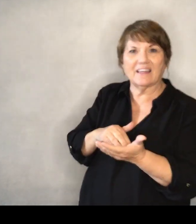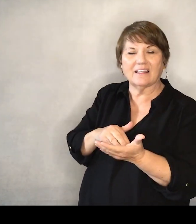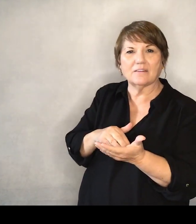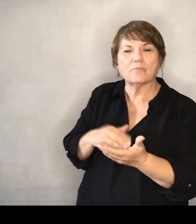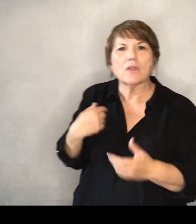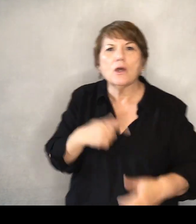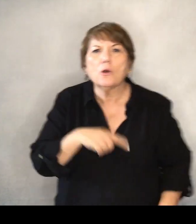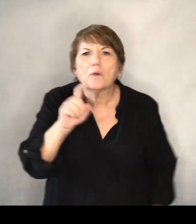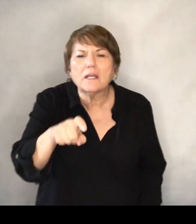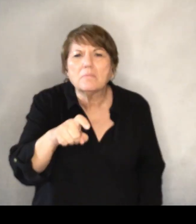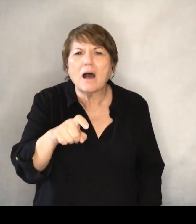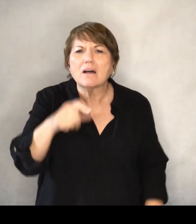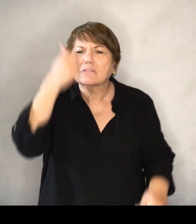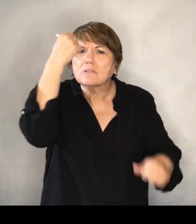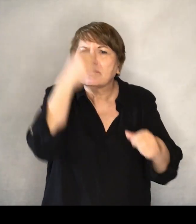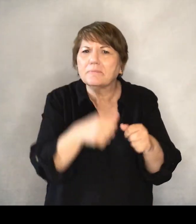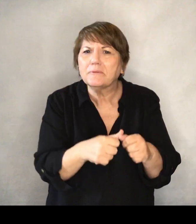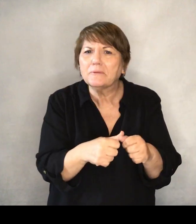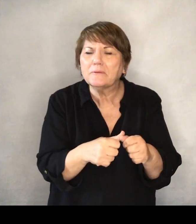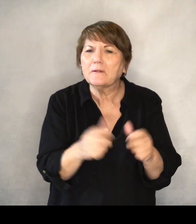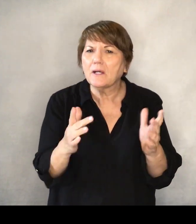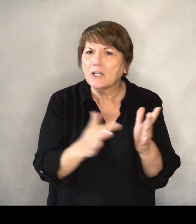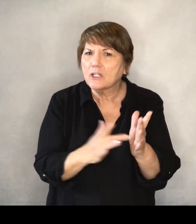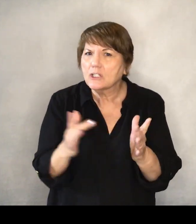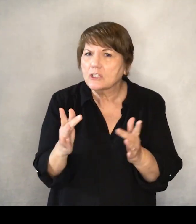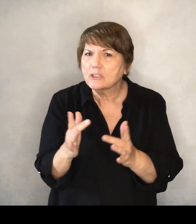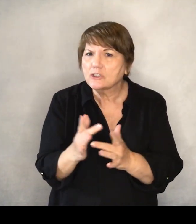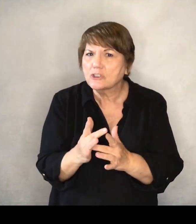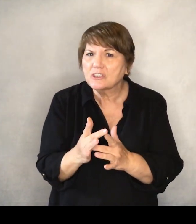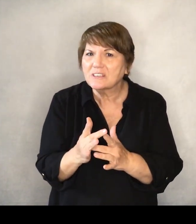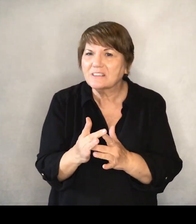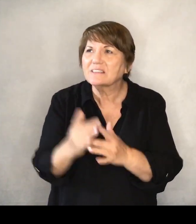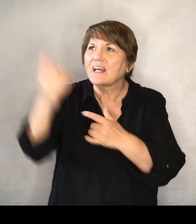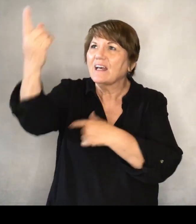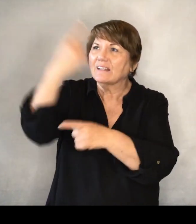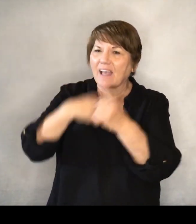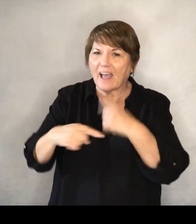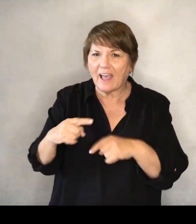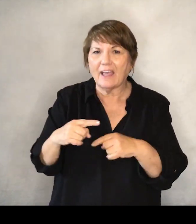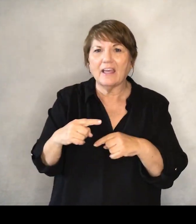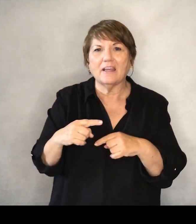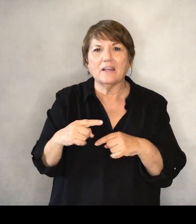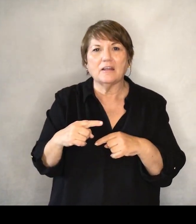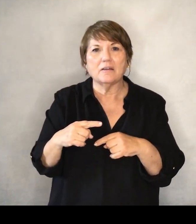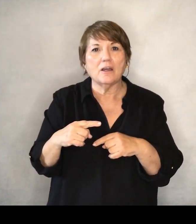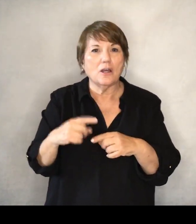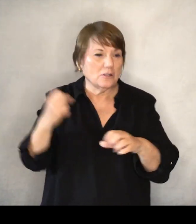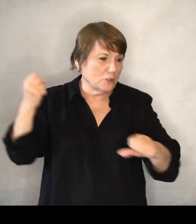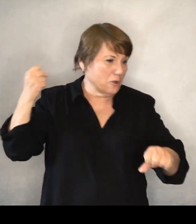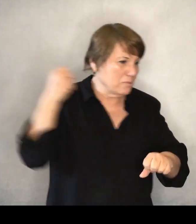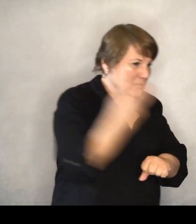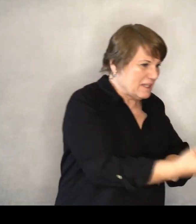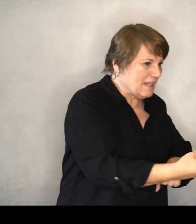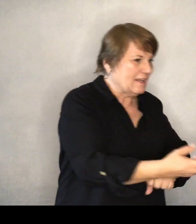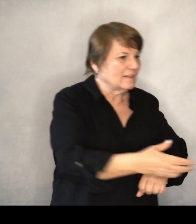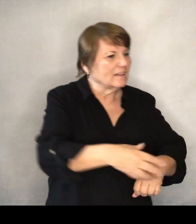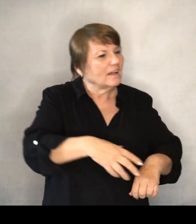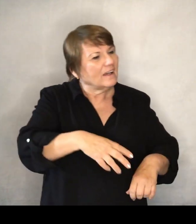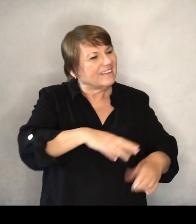We need to remember that Jesus came to take the power of death away.